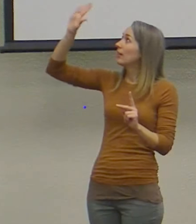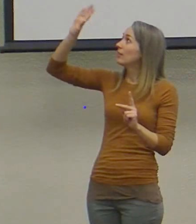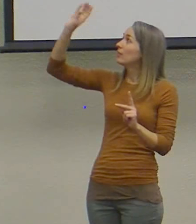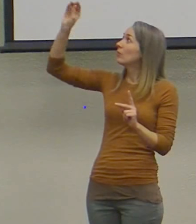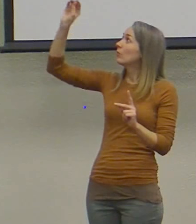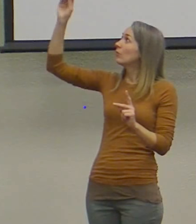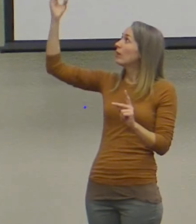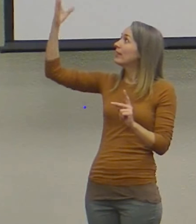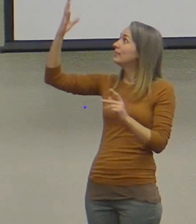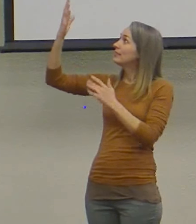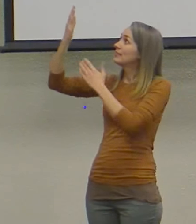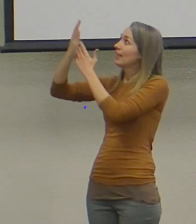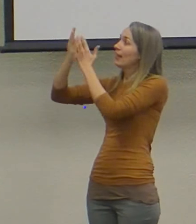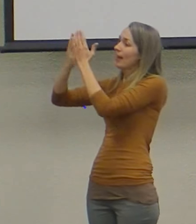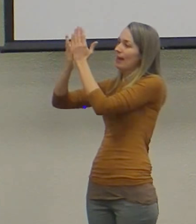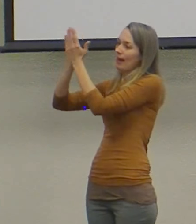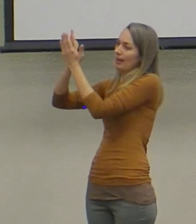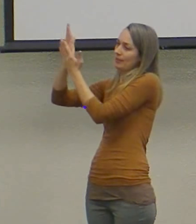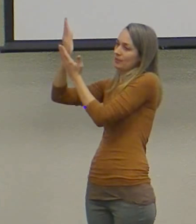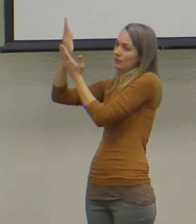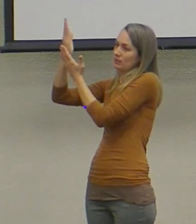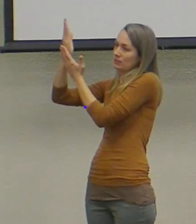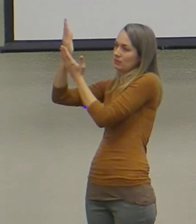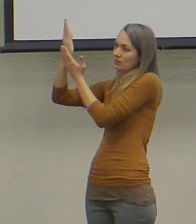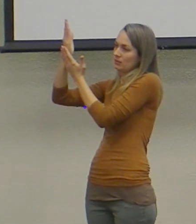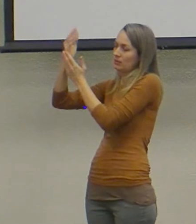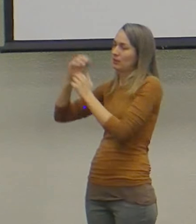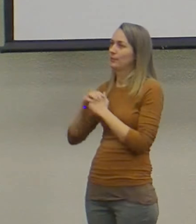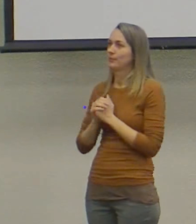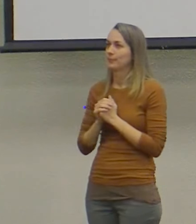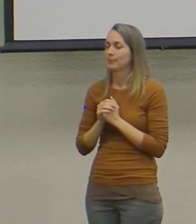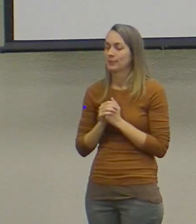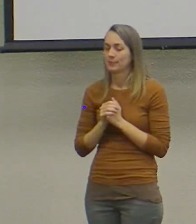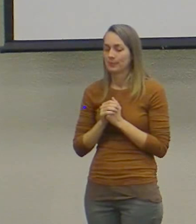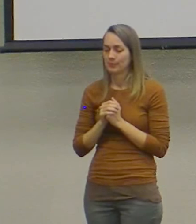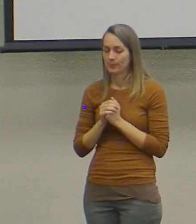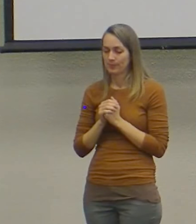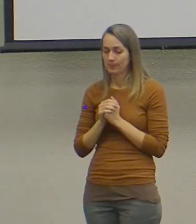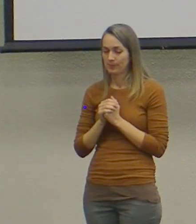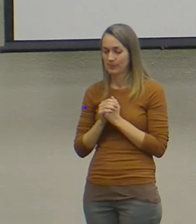hand, there had an encounter.